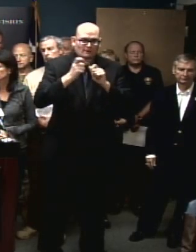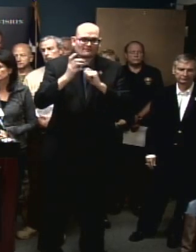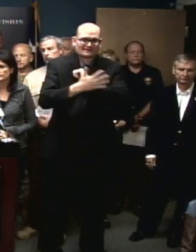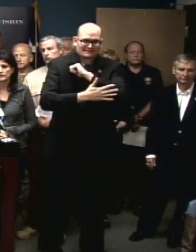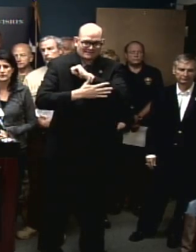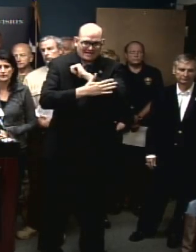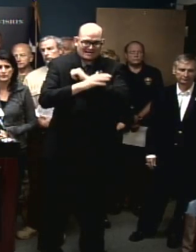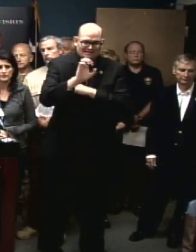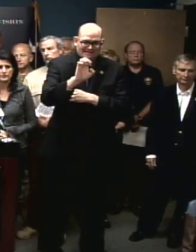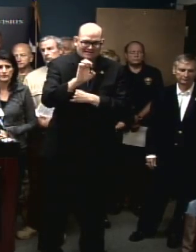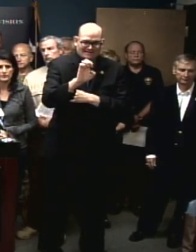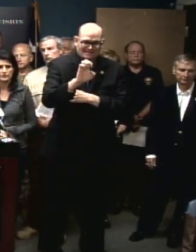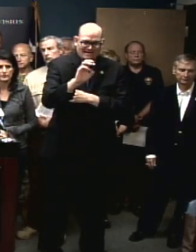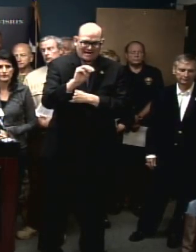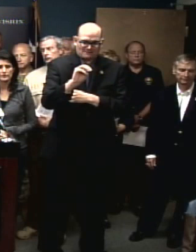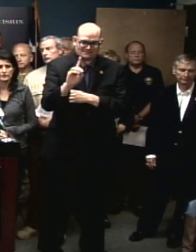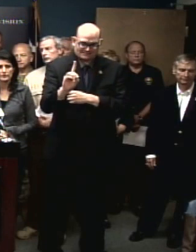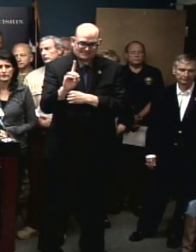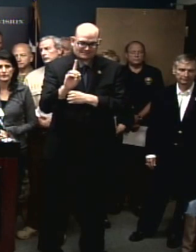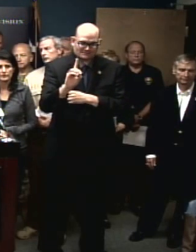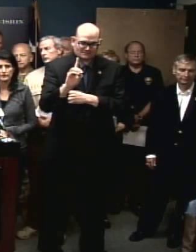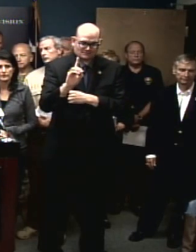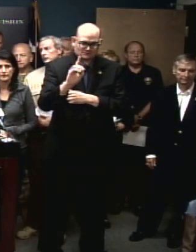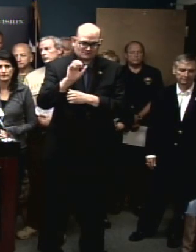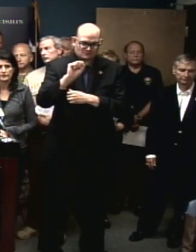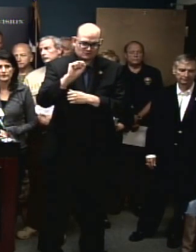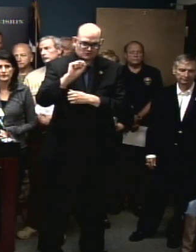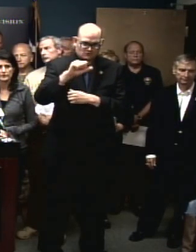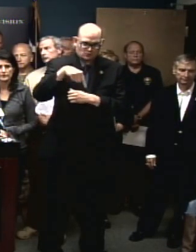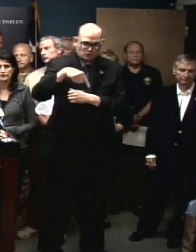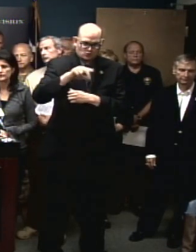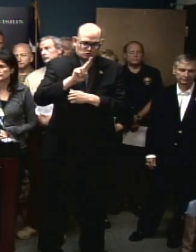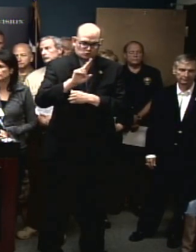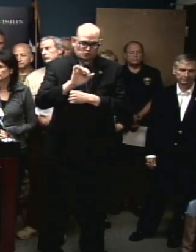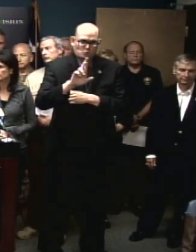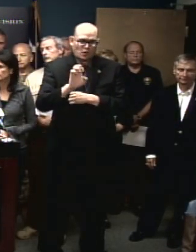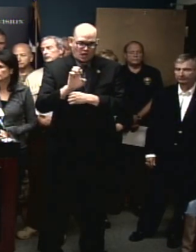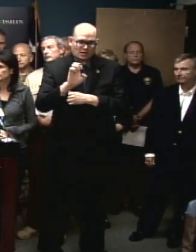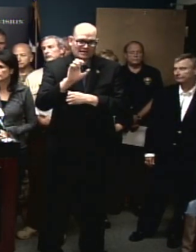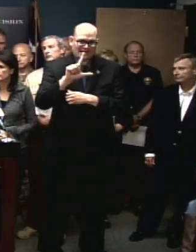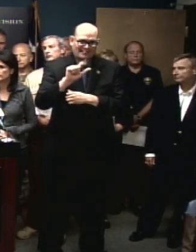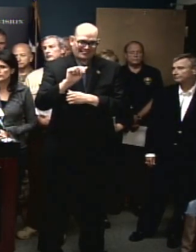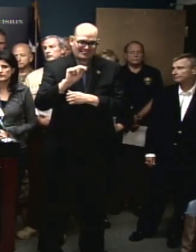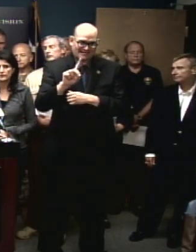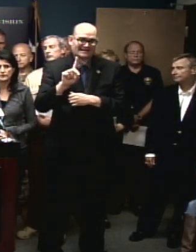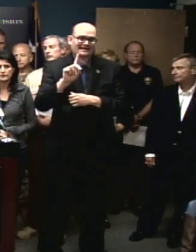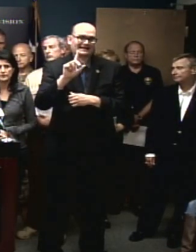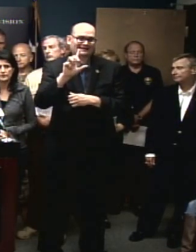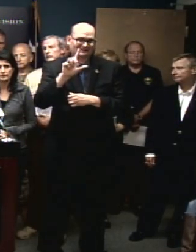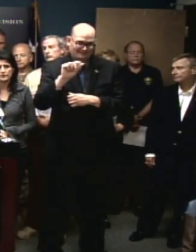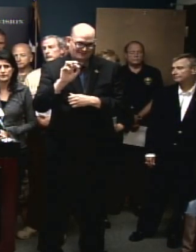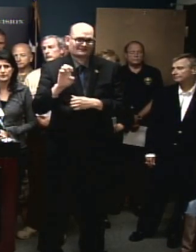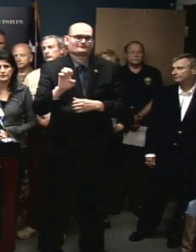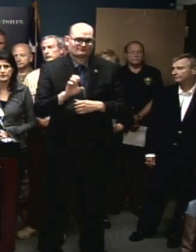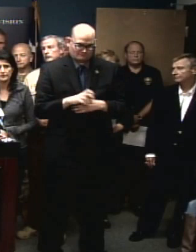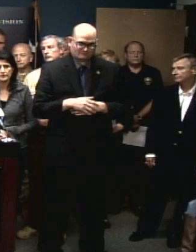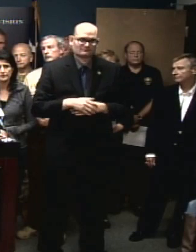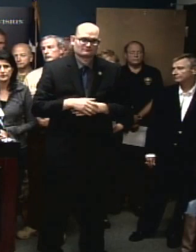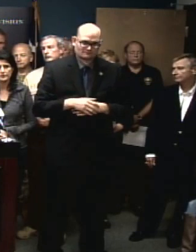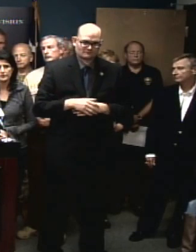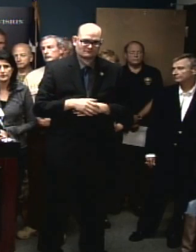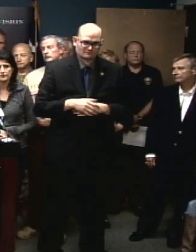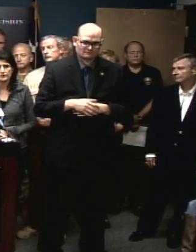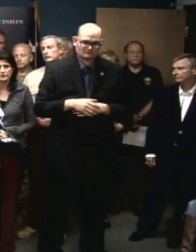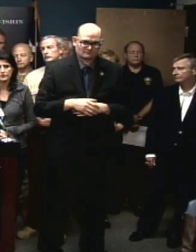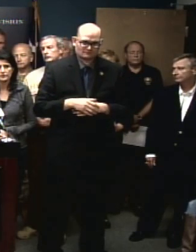County, and that is Squire Lake in Dillon. And that, I would note, is a C2 dam, so that's a significant